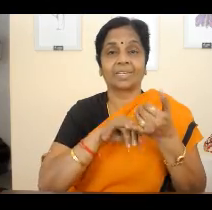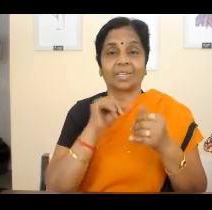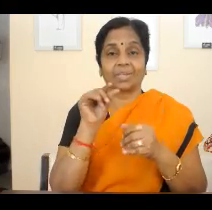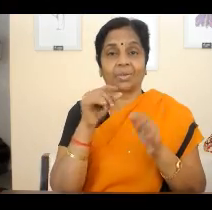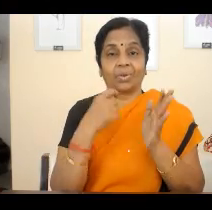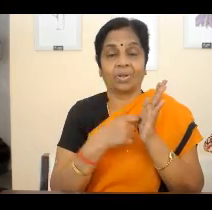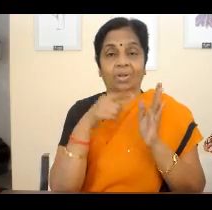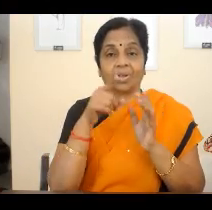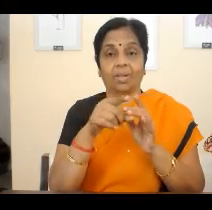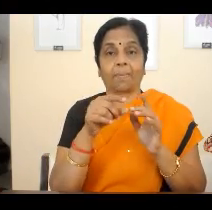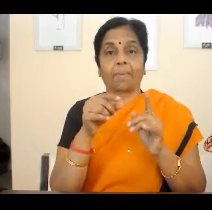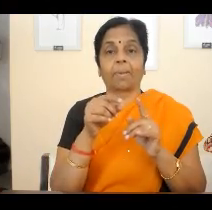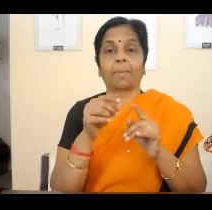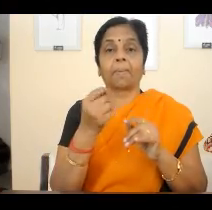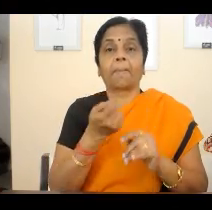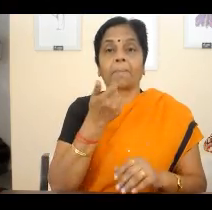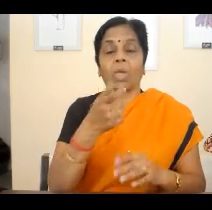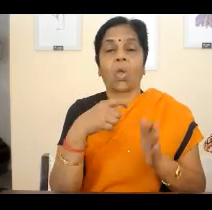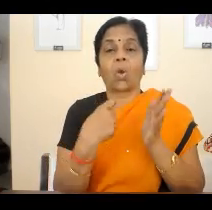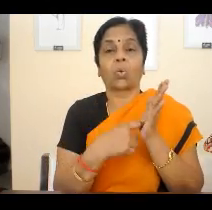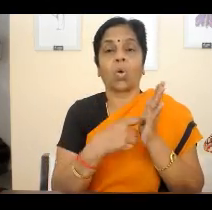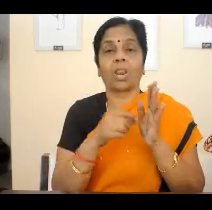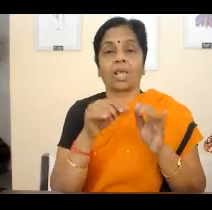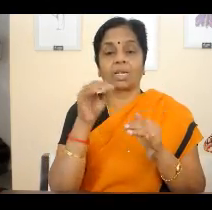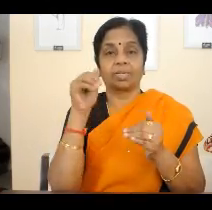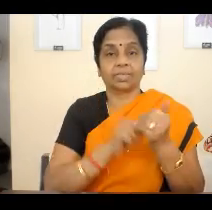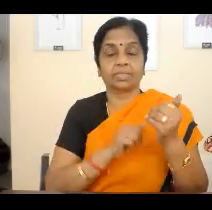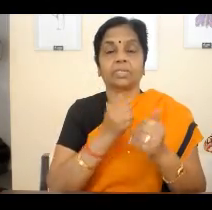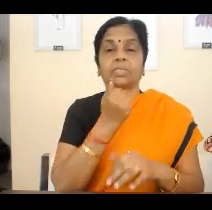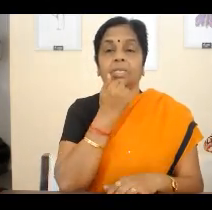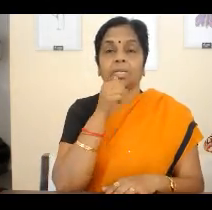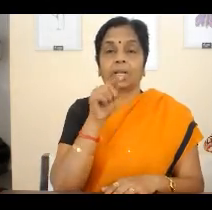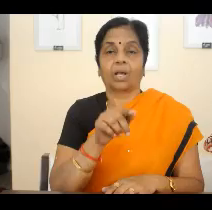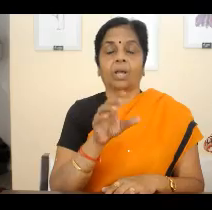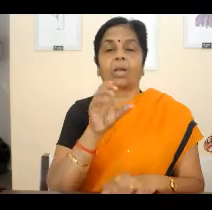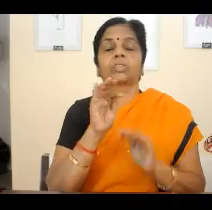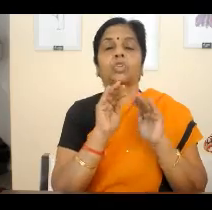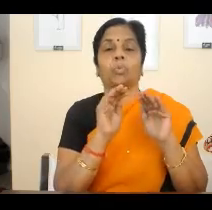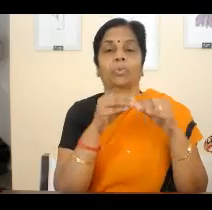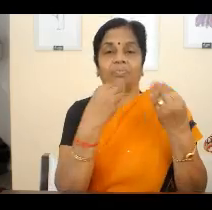and payroll deduction can support the cost of this.